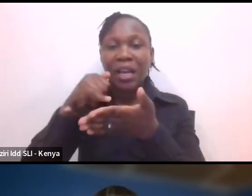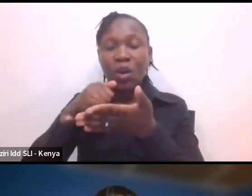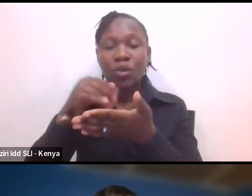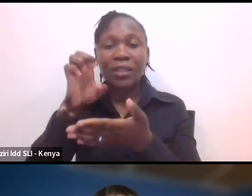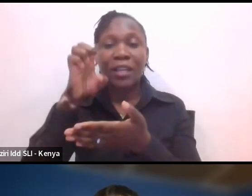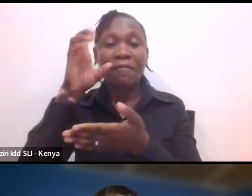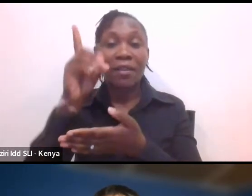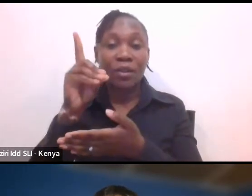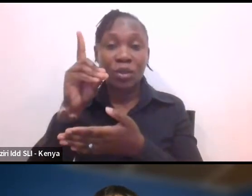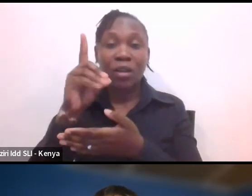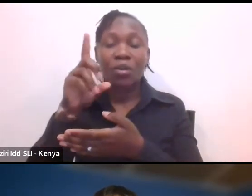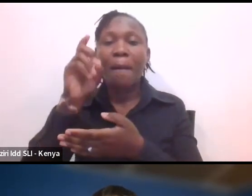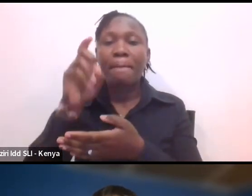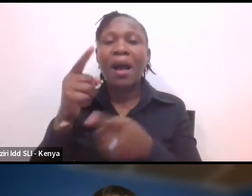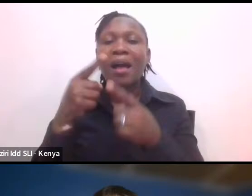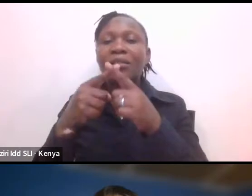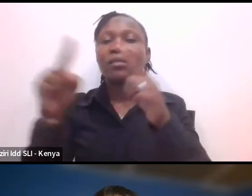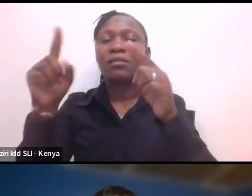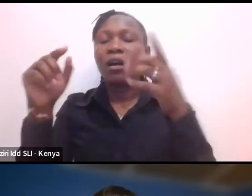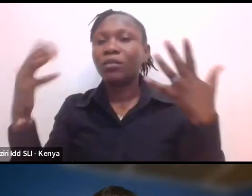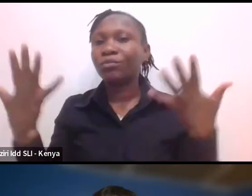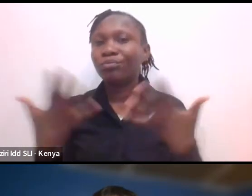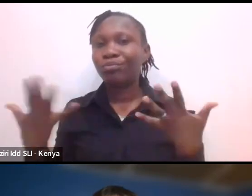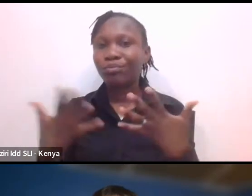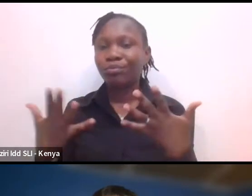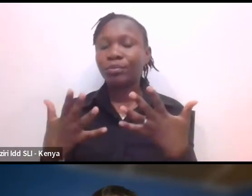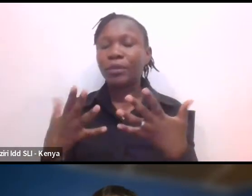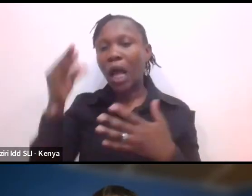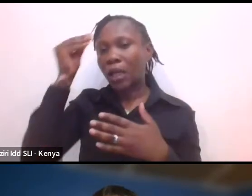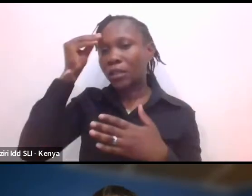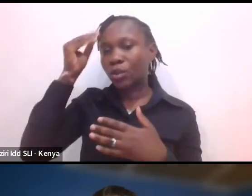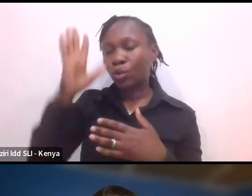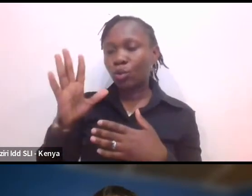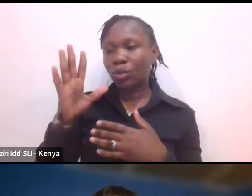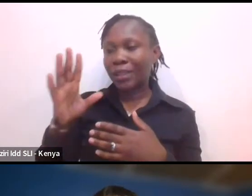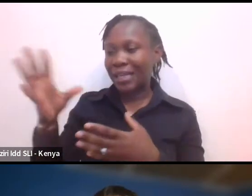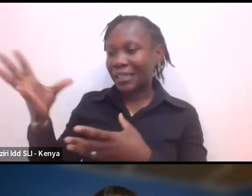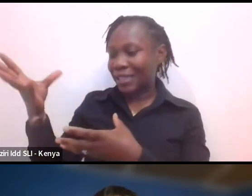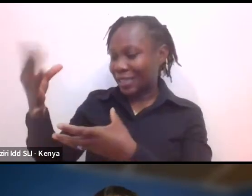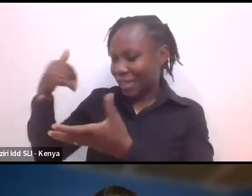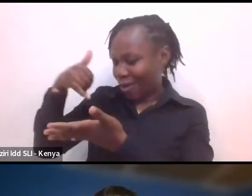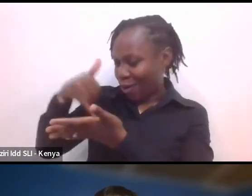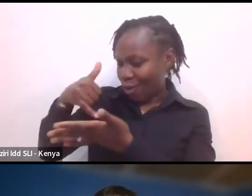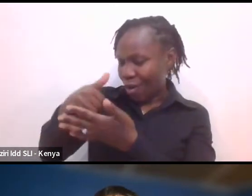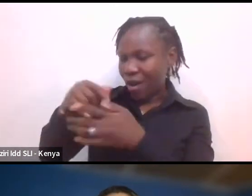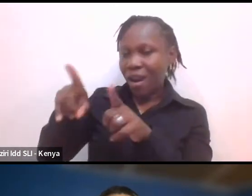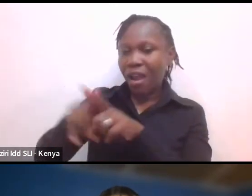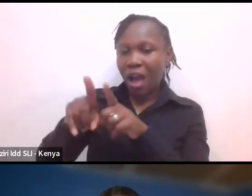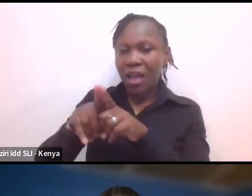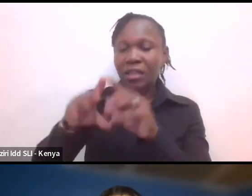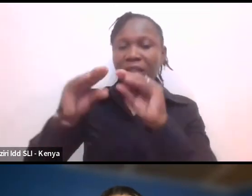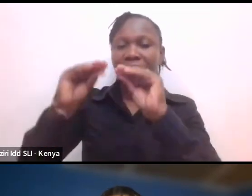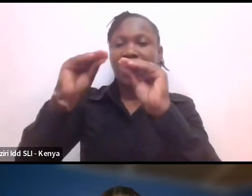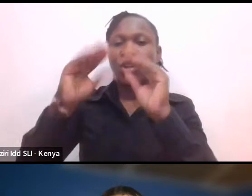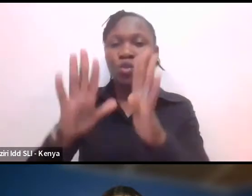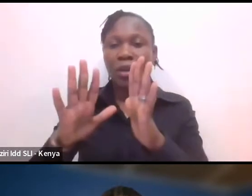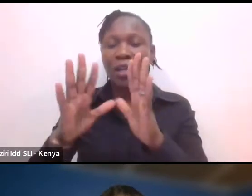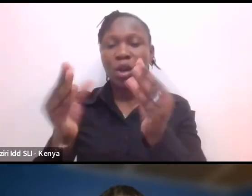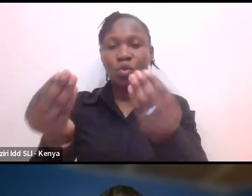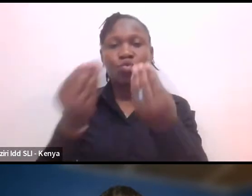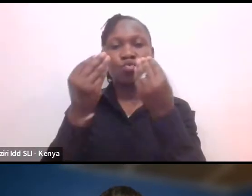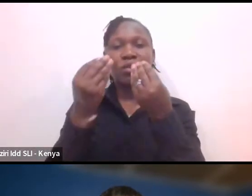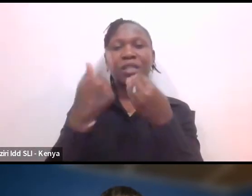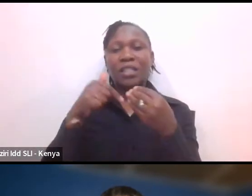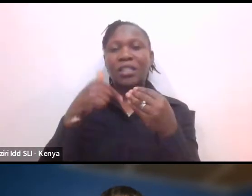really start from a point of the student being included as the educator to educate us about how